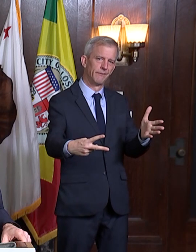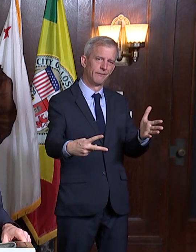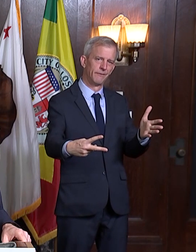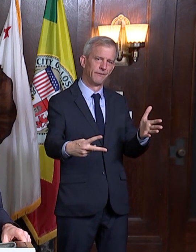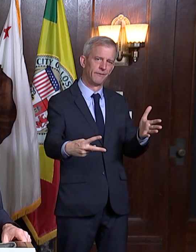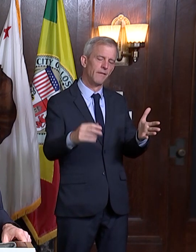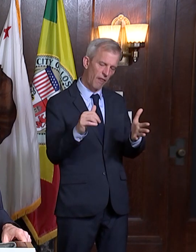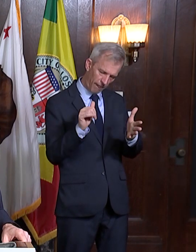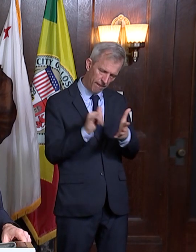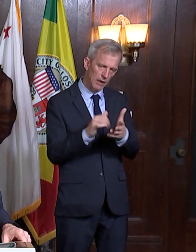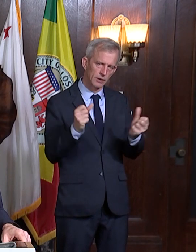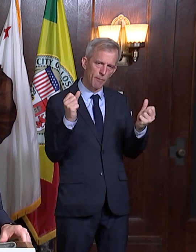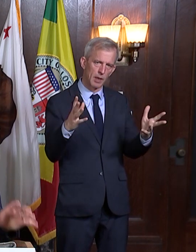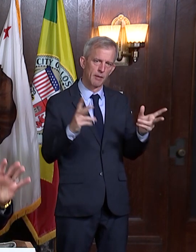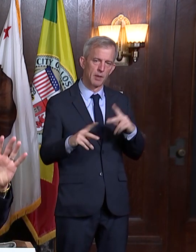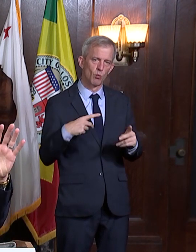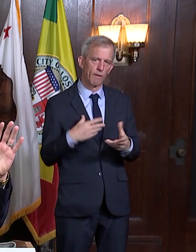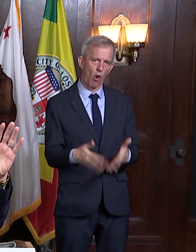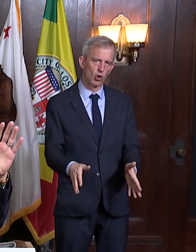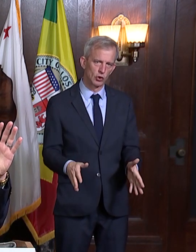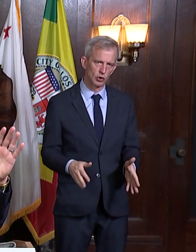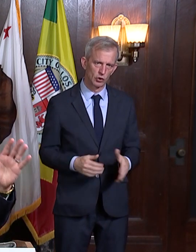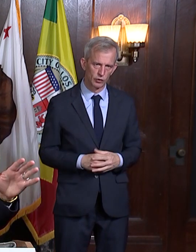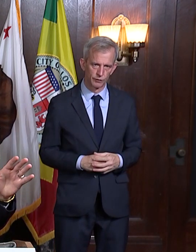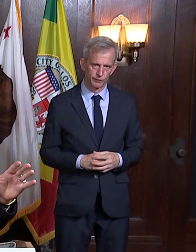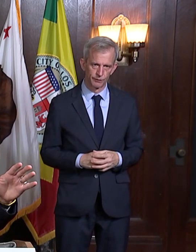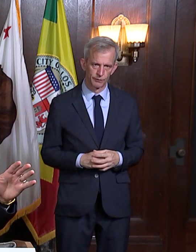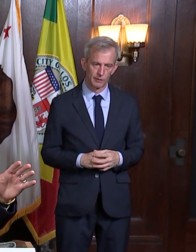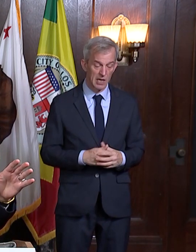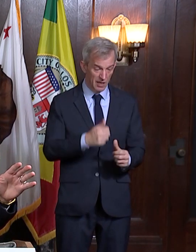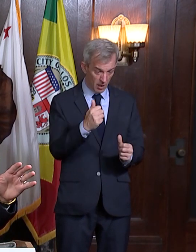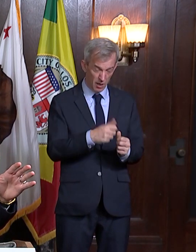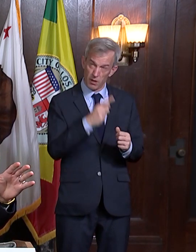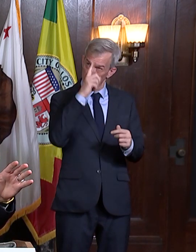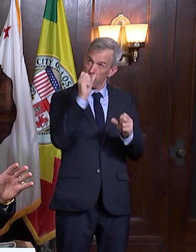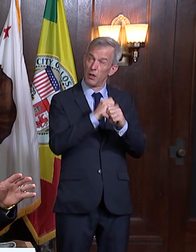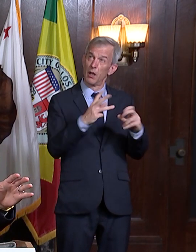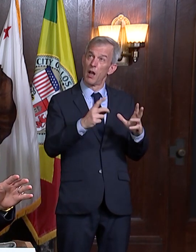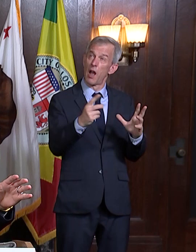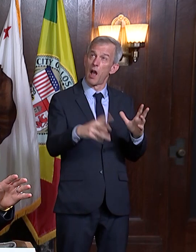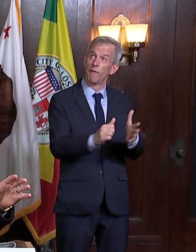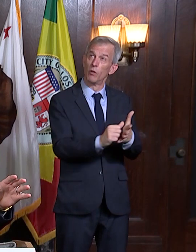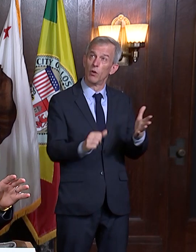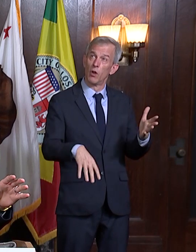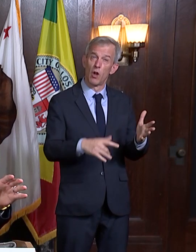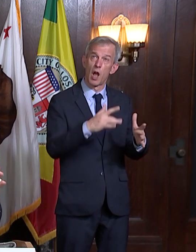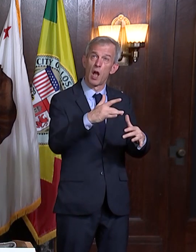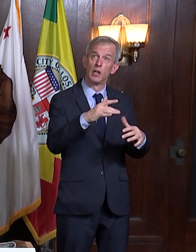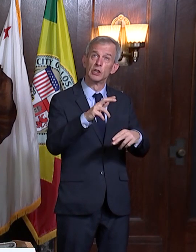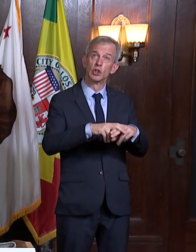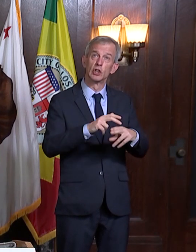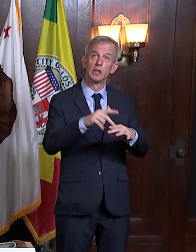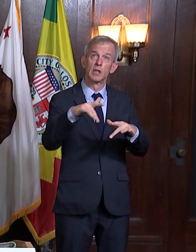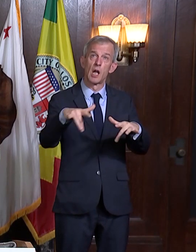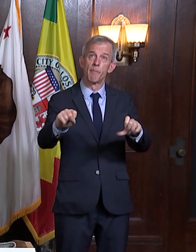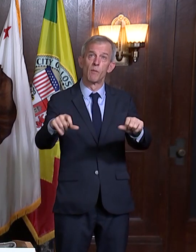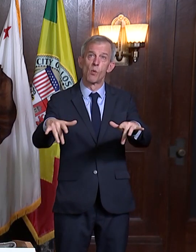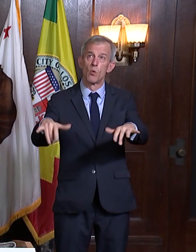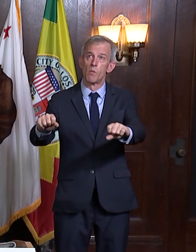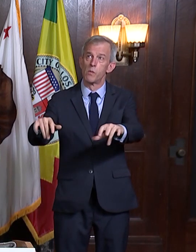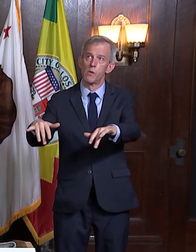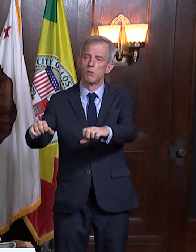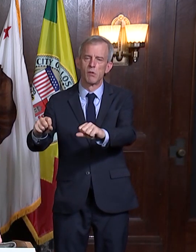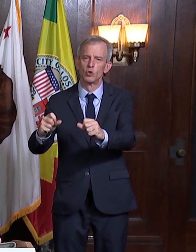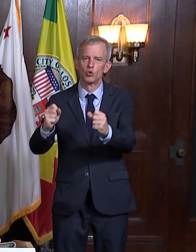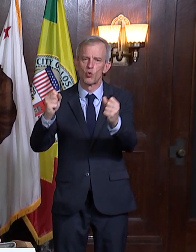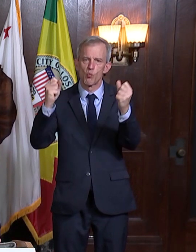have lost. Each and every one of those empty seats that you're picturing at Dodger Stadium, and for too many families, each